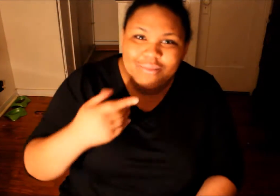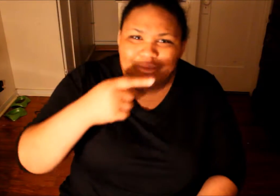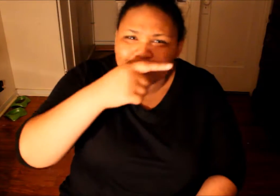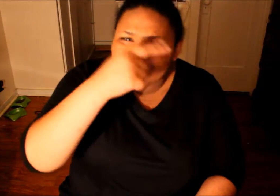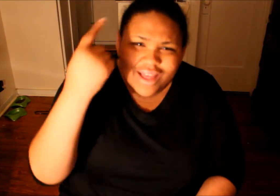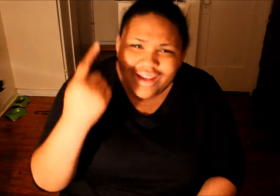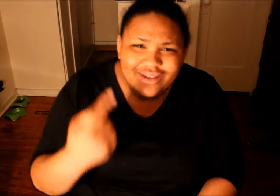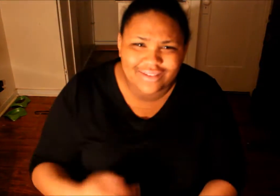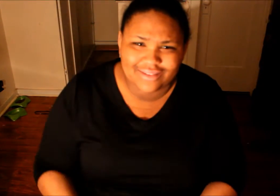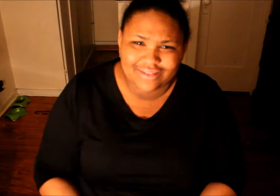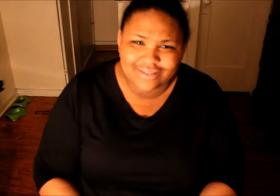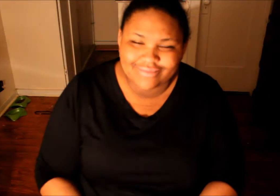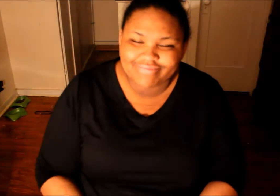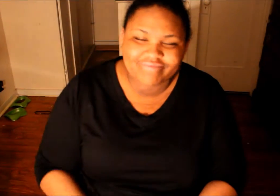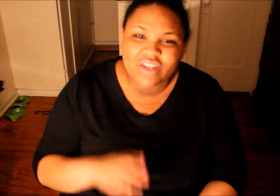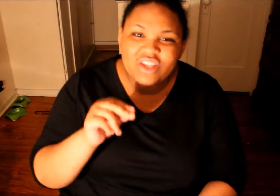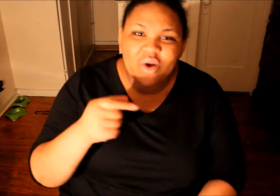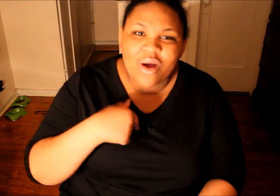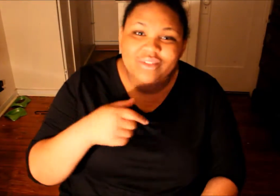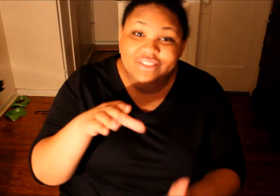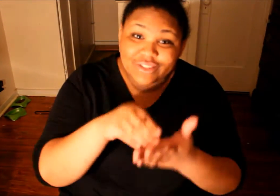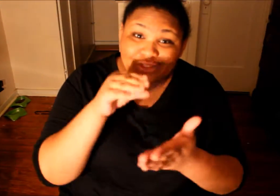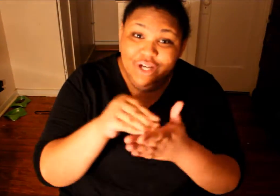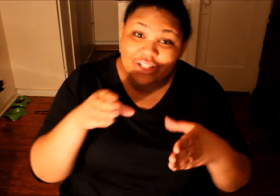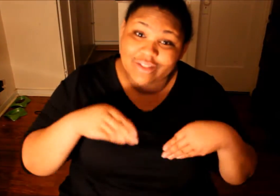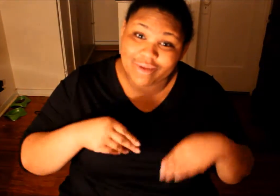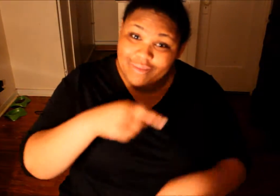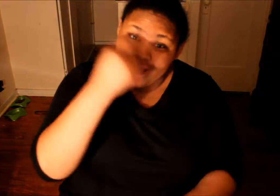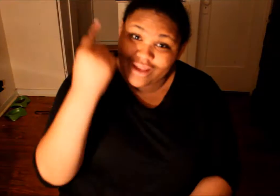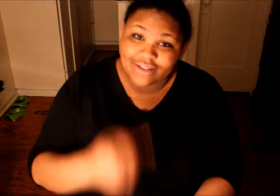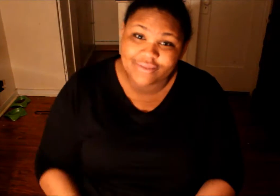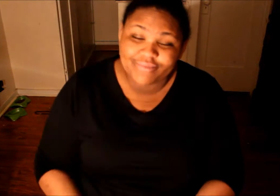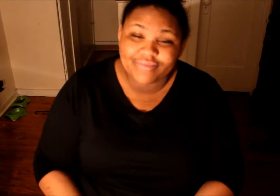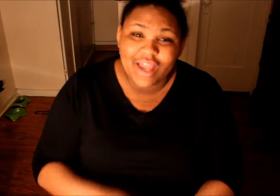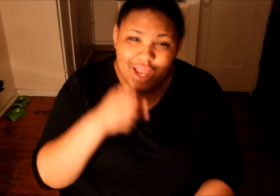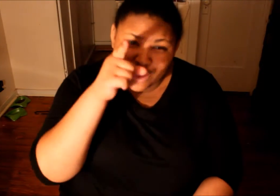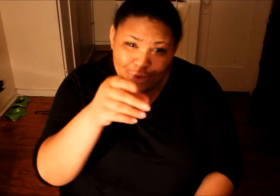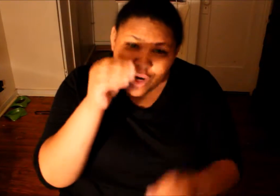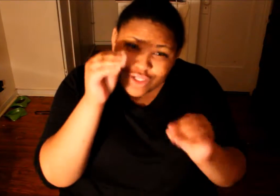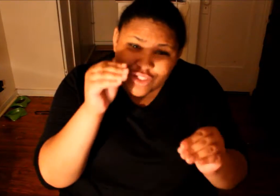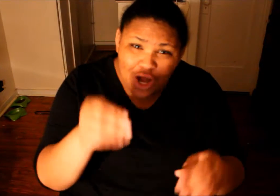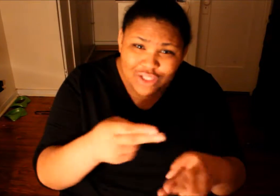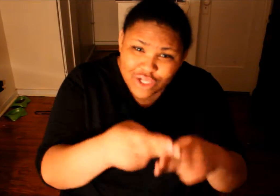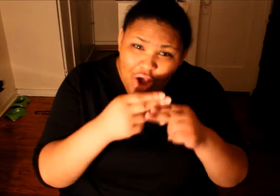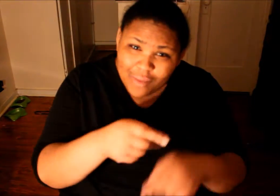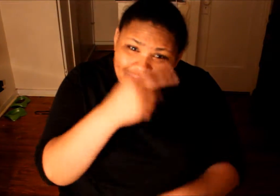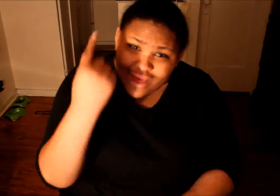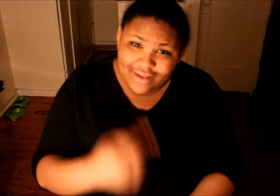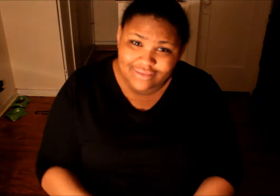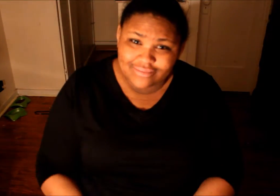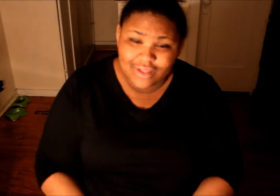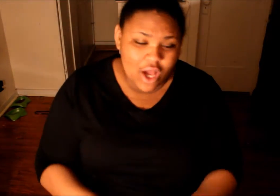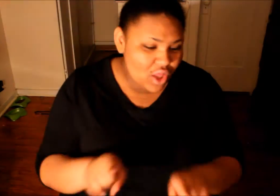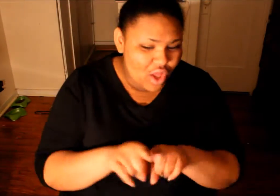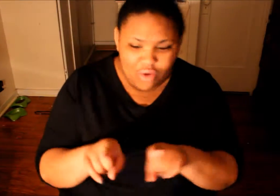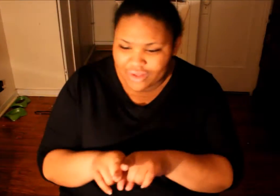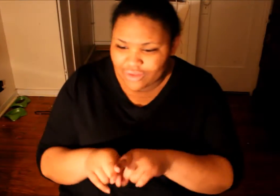black." No, I was taught to be black, and you were taught to call me that, along with whatever you